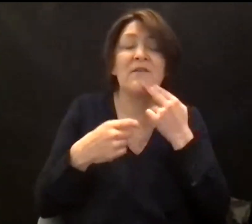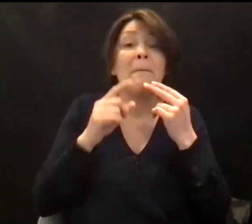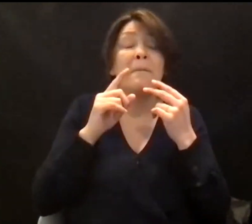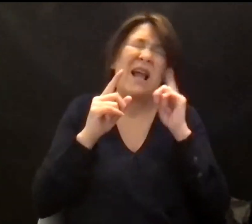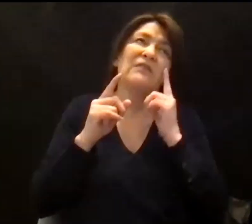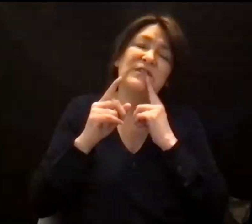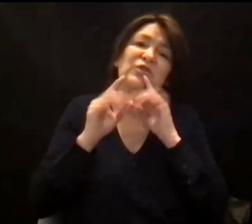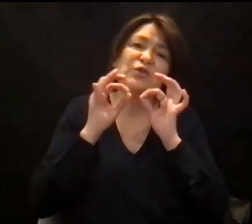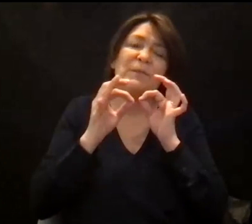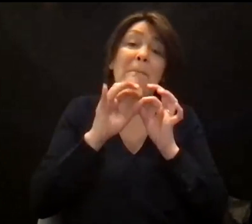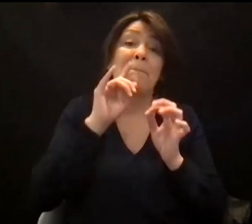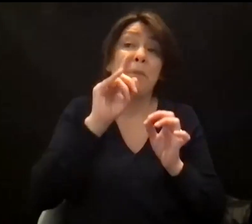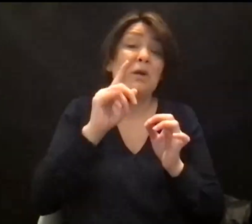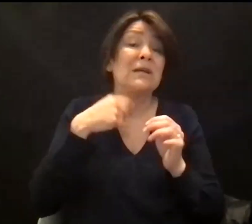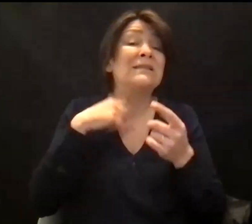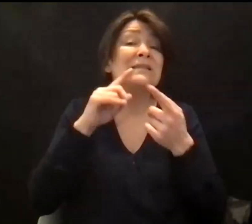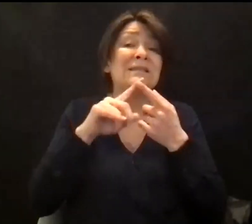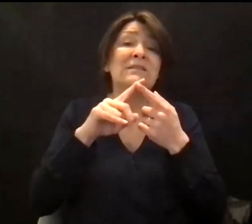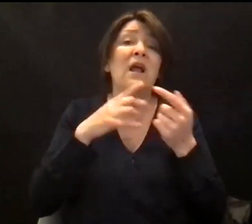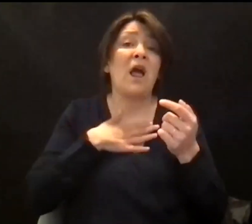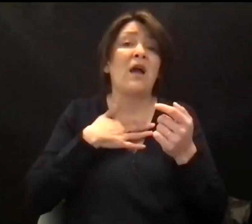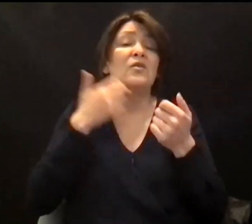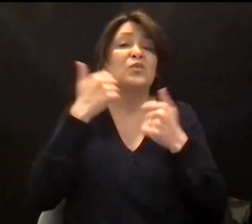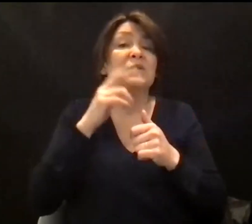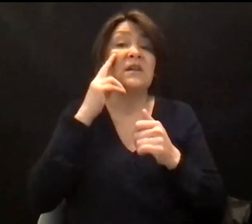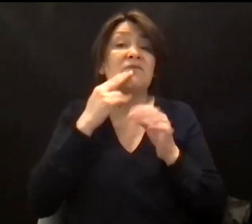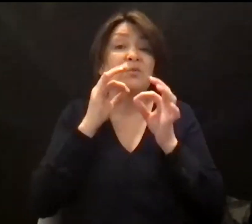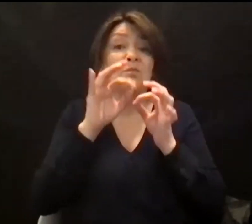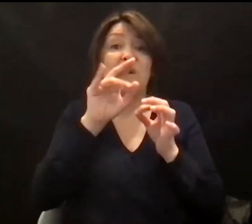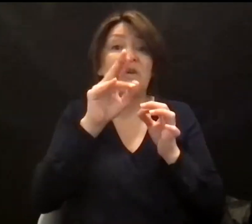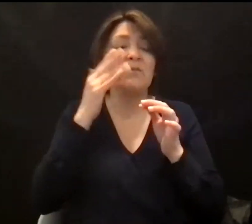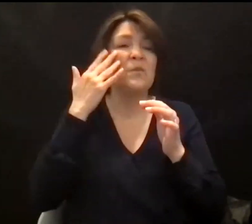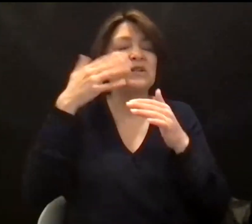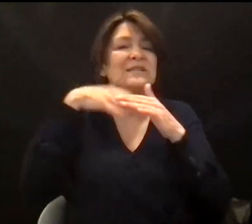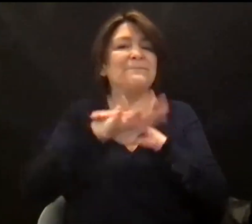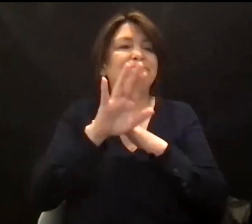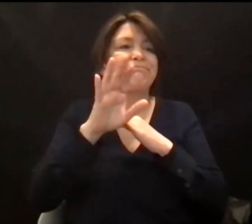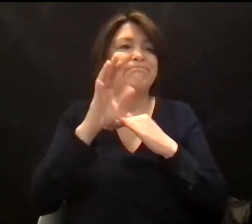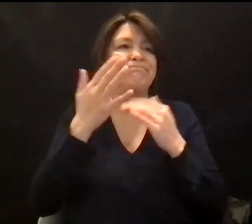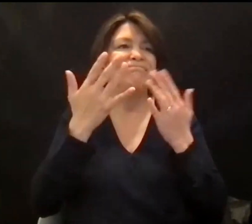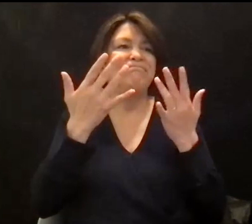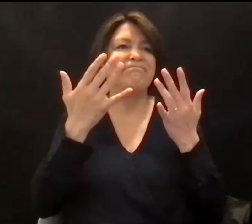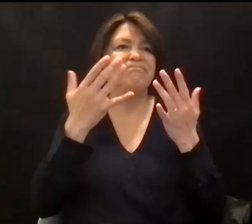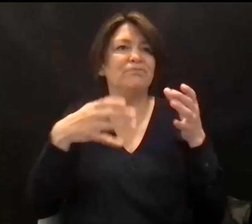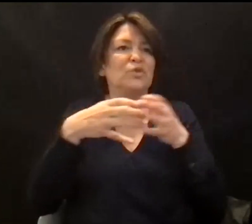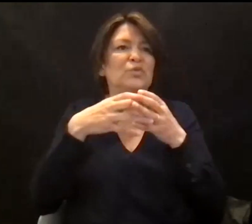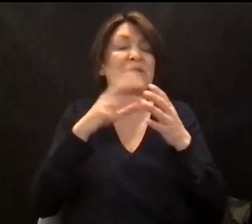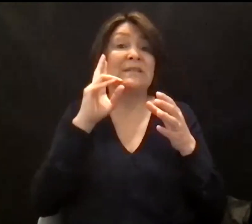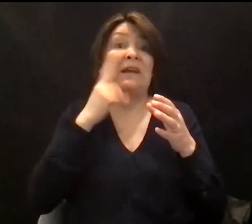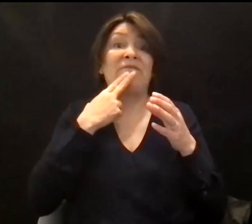a hearing interpreter. But that being said, I really prefer to use deaf interpreters in a deaf context, like